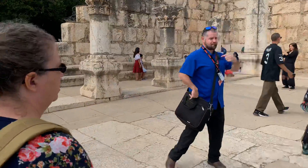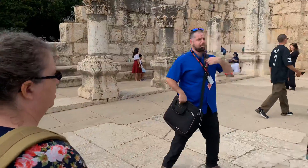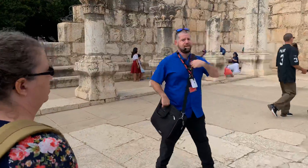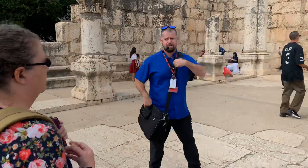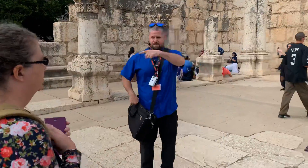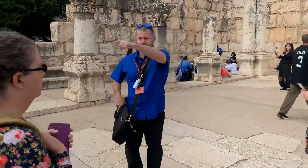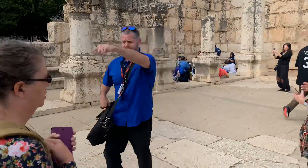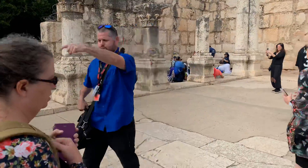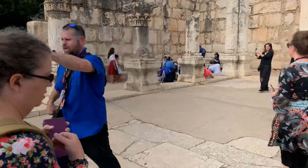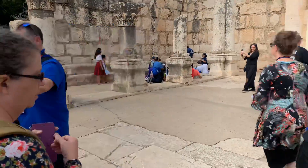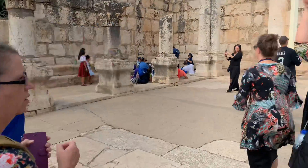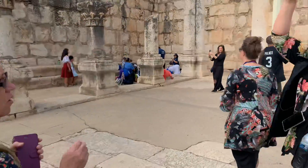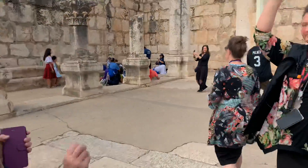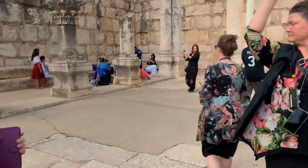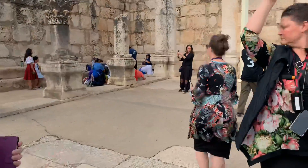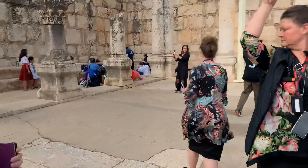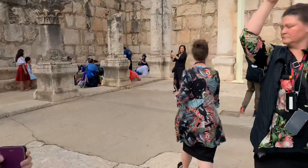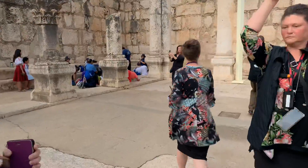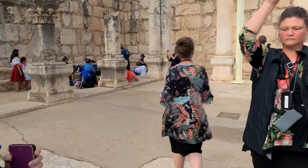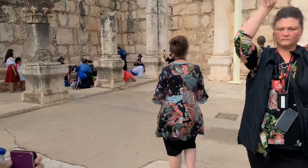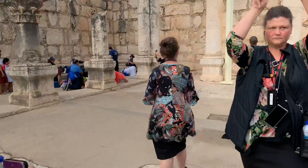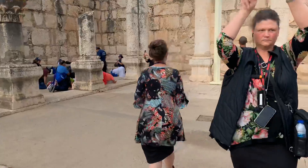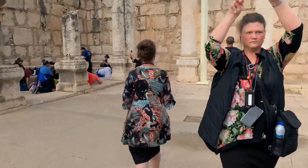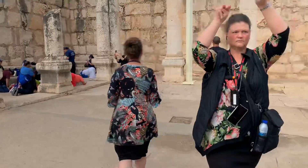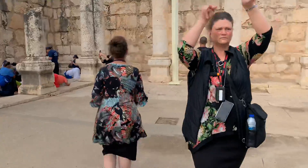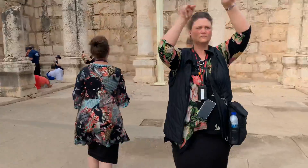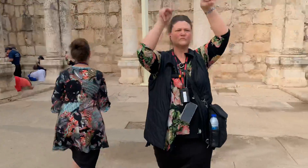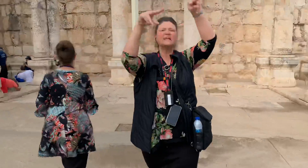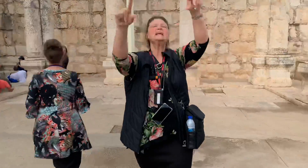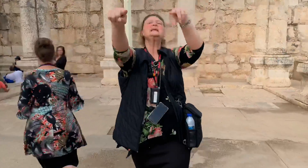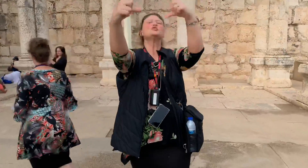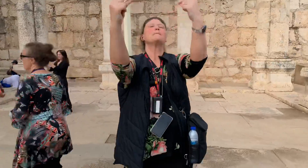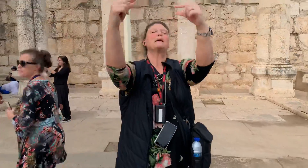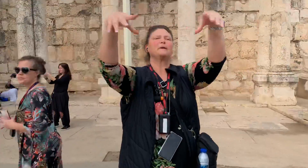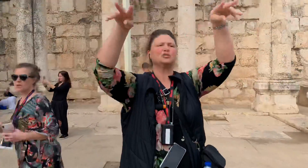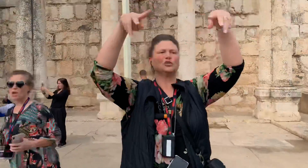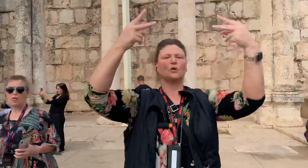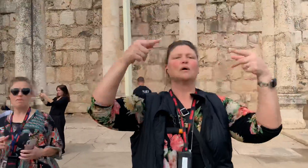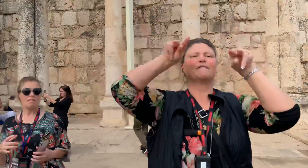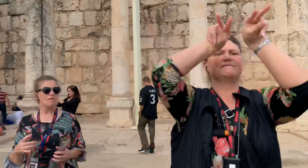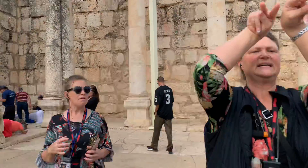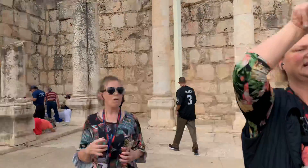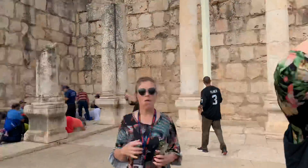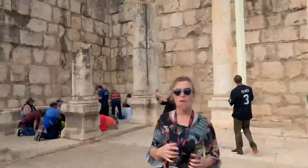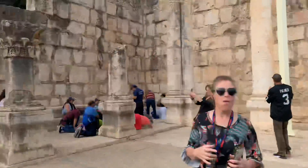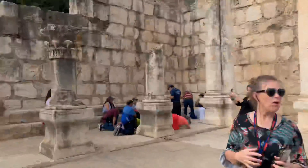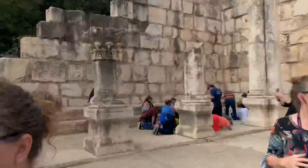Facing me, this way.